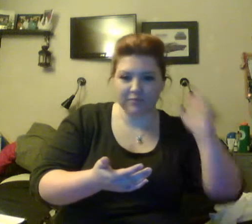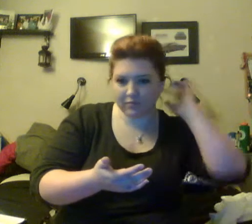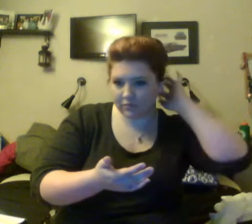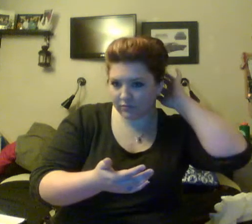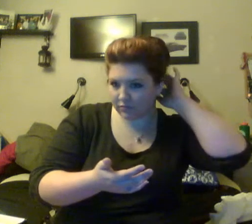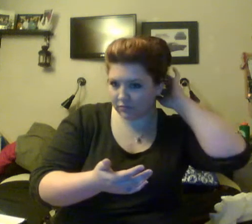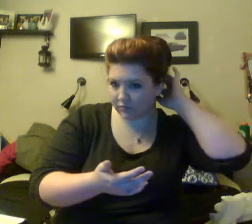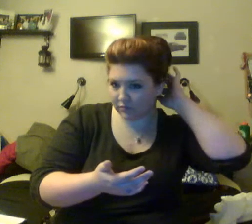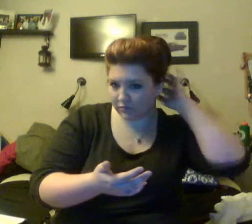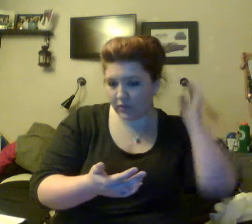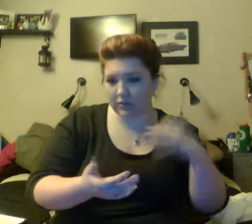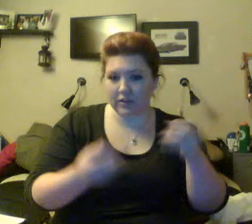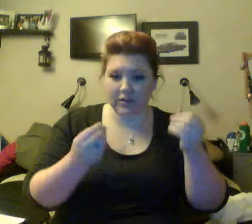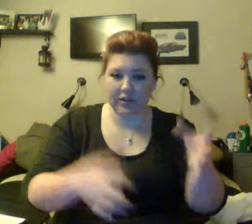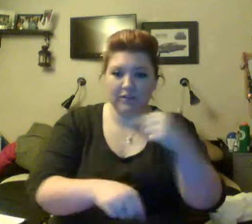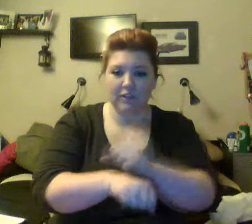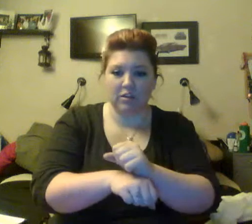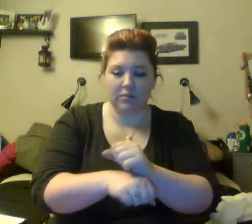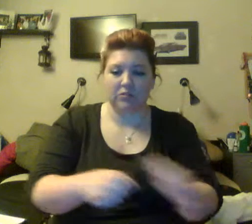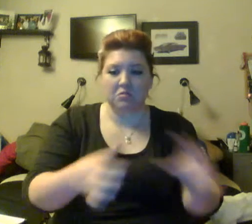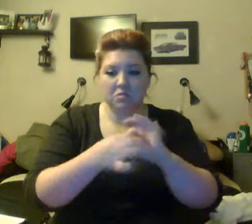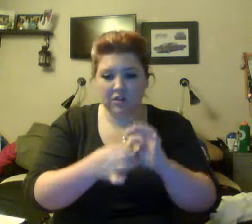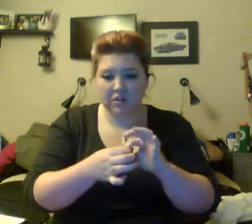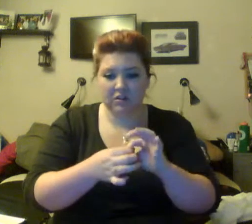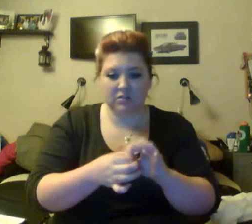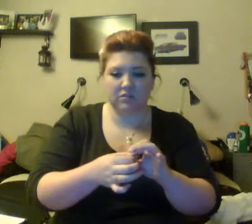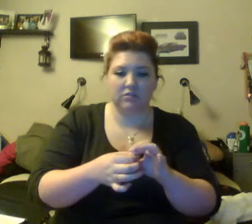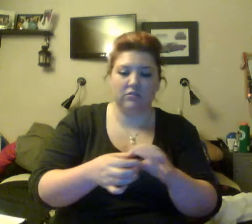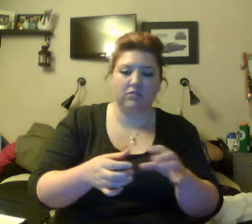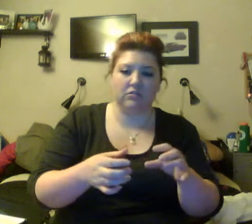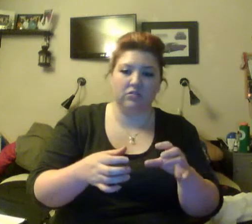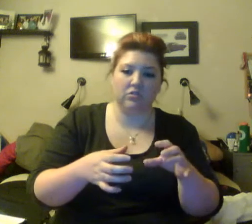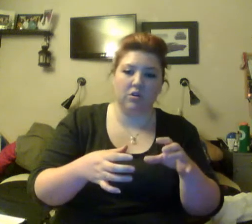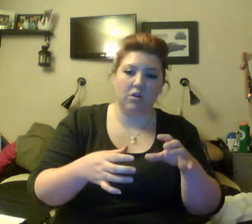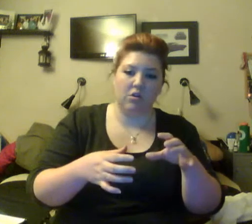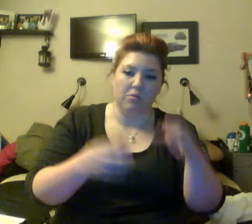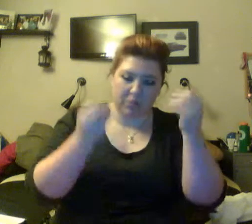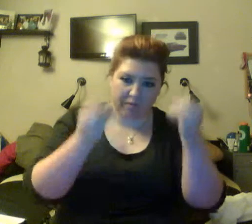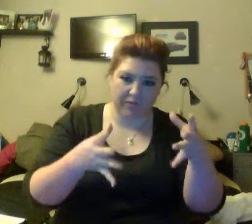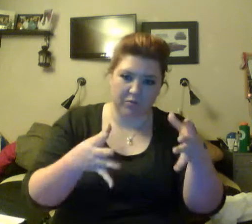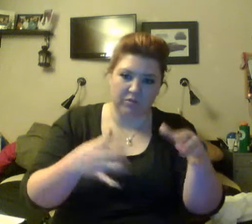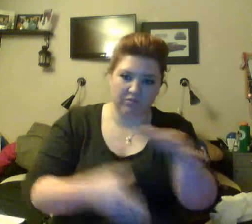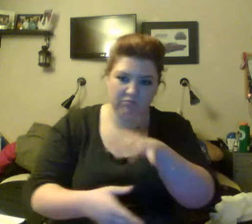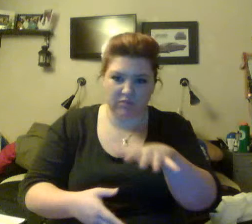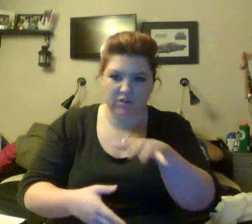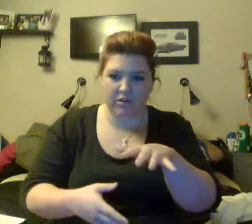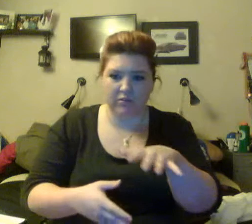particular content area. And I'm going to use two examples to really illustrate how you could do this on very different levels. First of all,